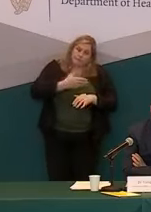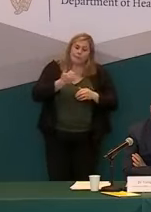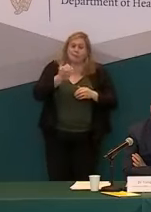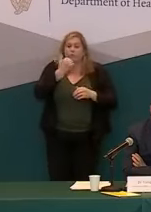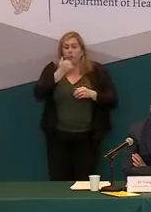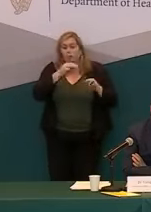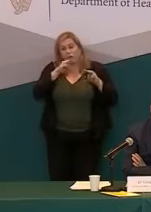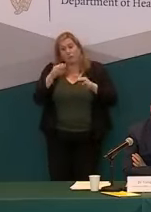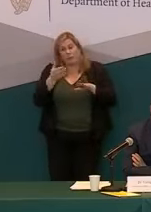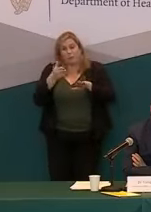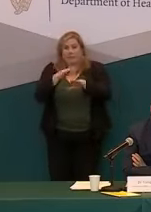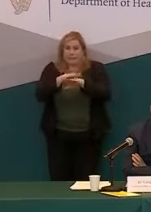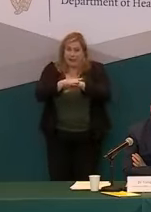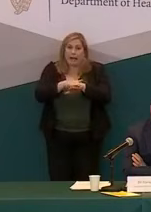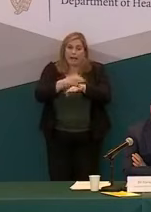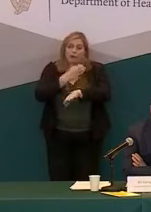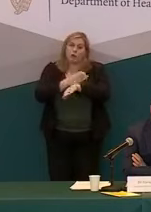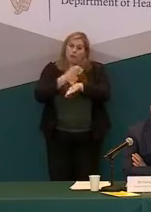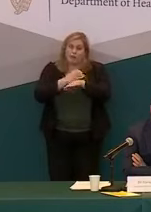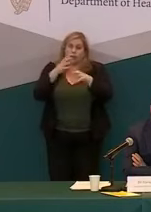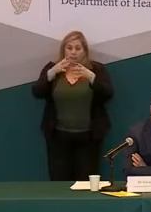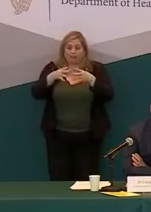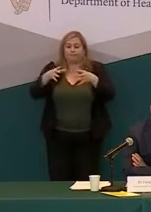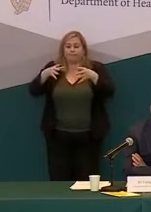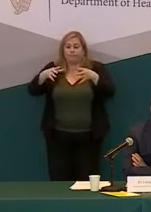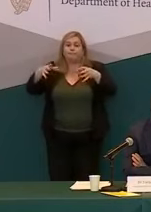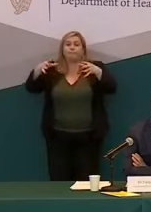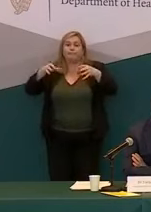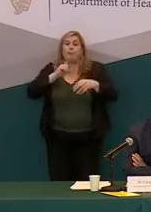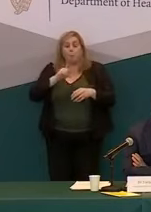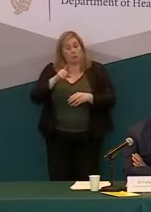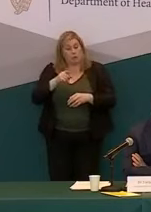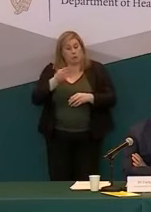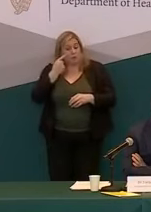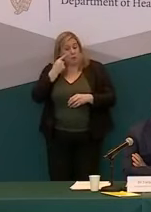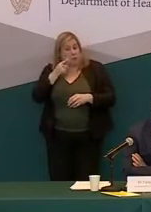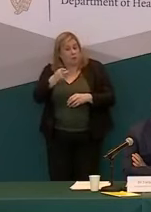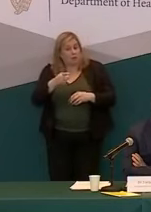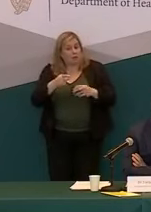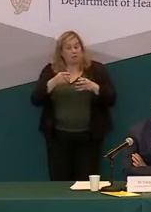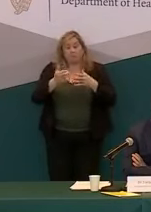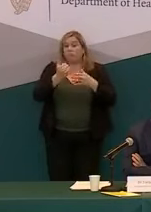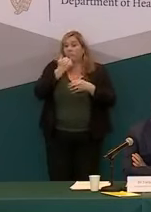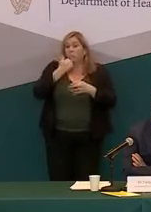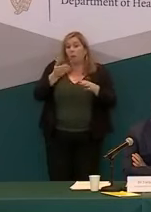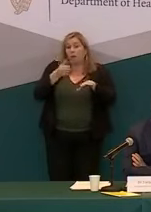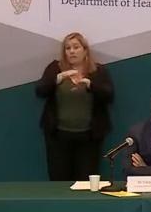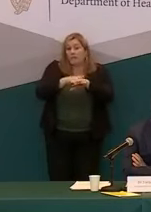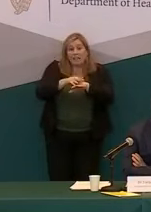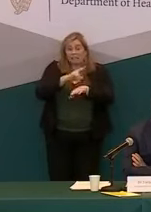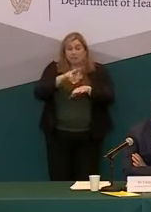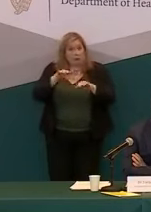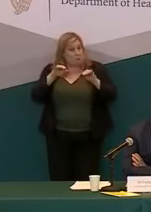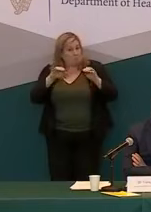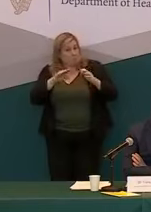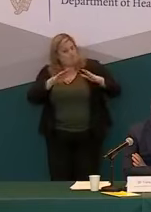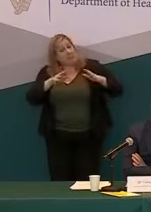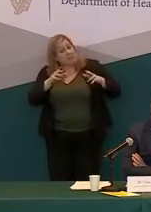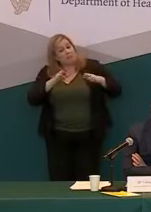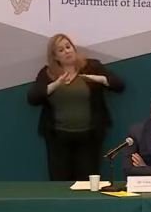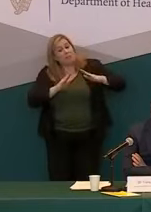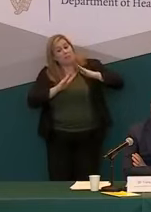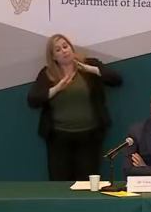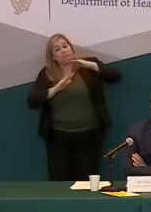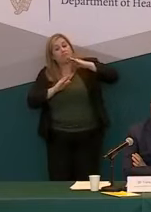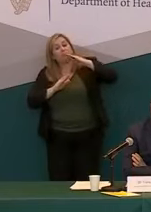dying continues to increase, but even in that parameter, the rate of growth of number of deaths is decreasing, and we'll